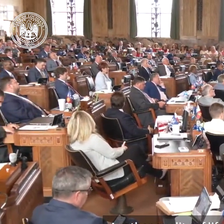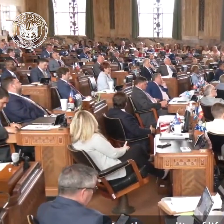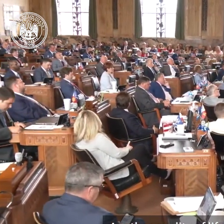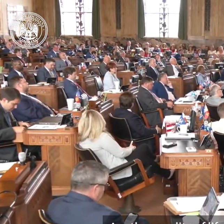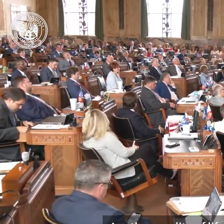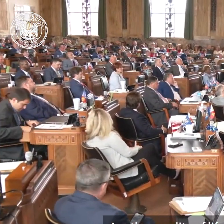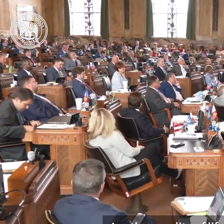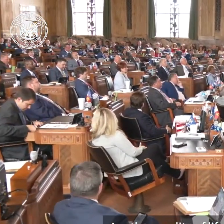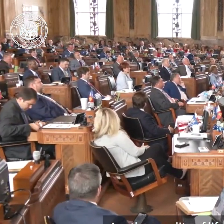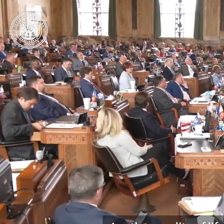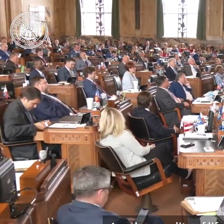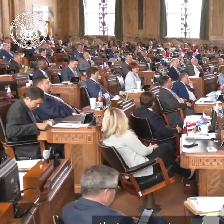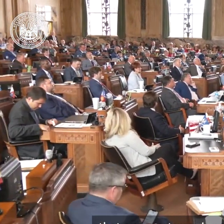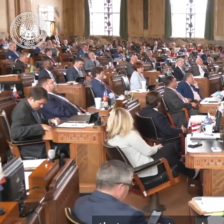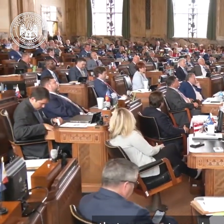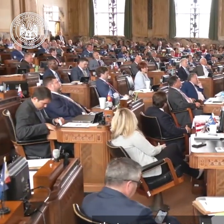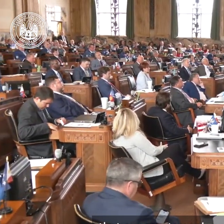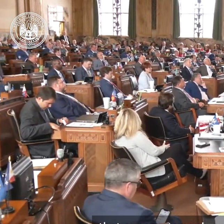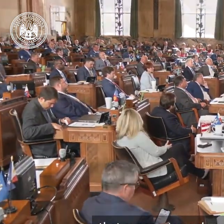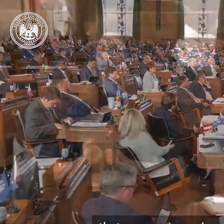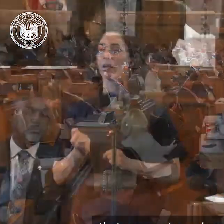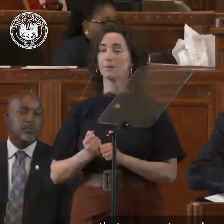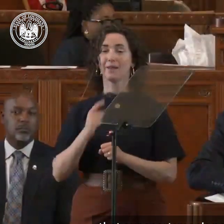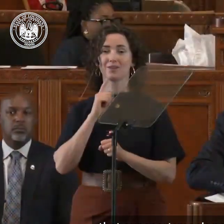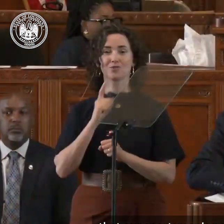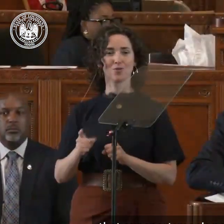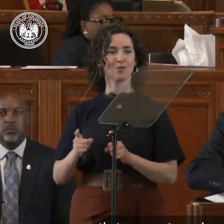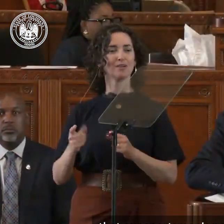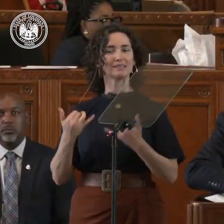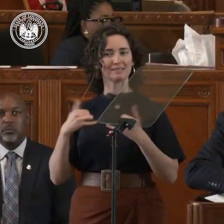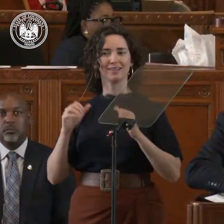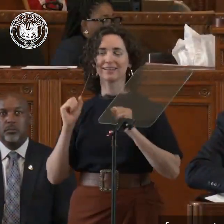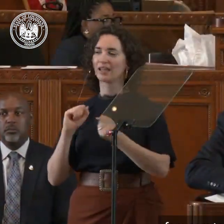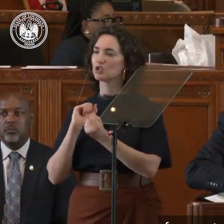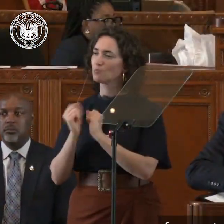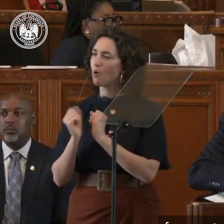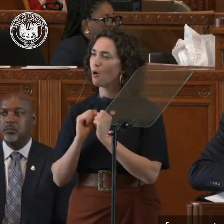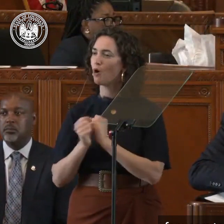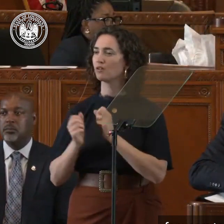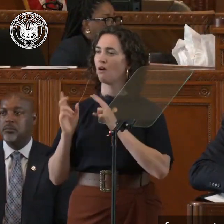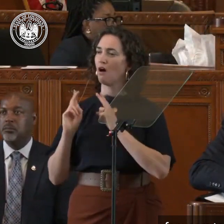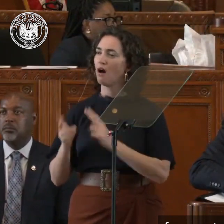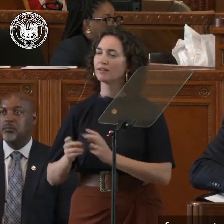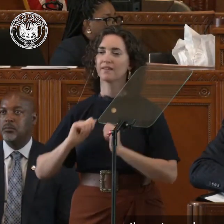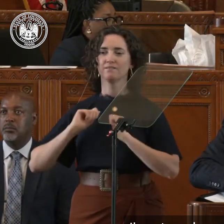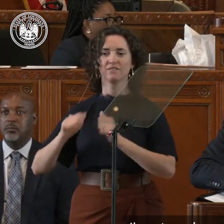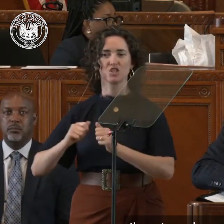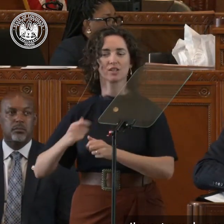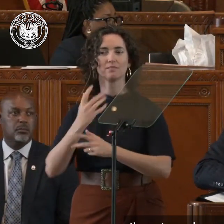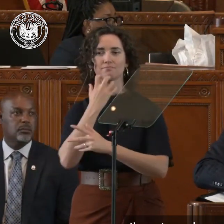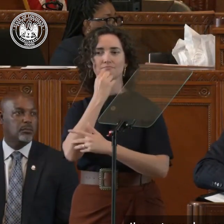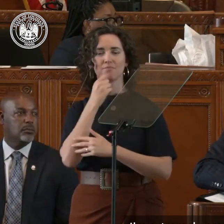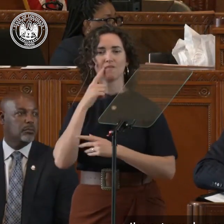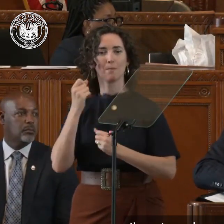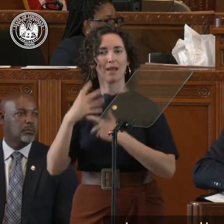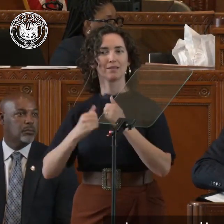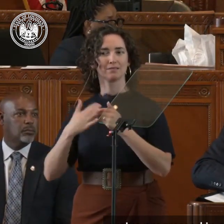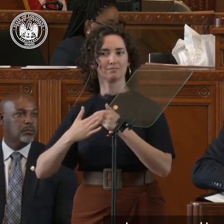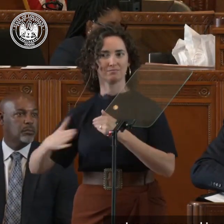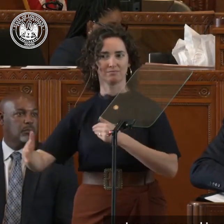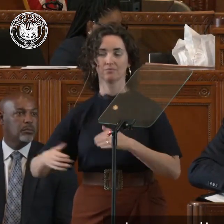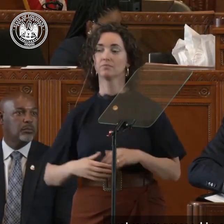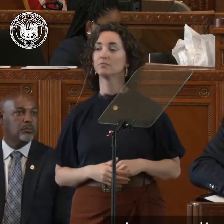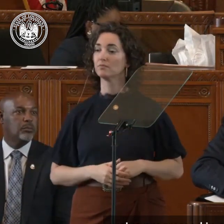Another quality of life issue is ensuring that our sportsman's paradise is preserved for years to come. I'm extremely proud of the way